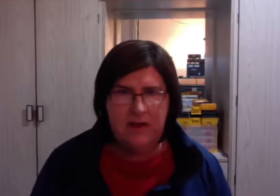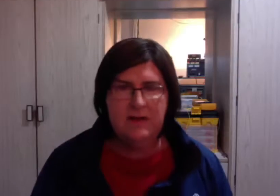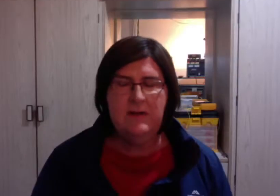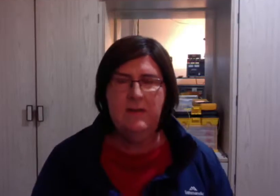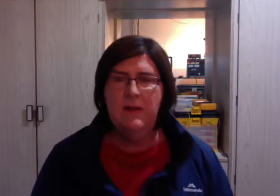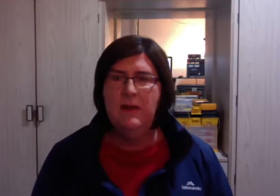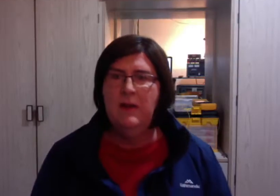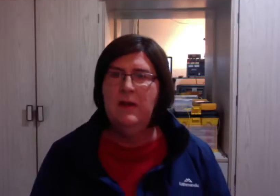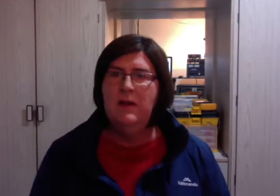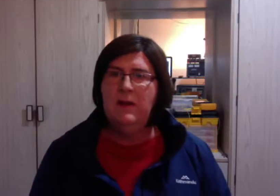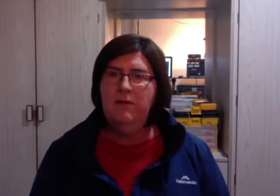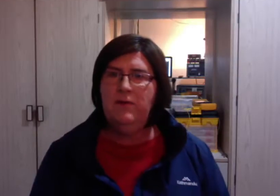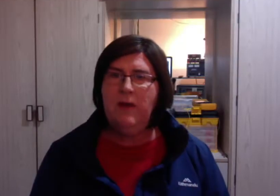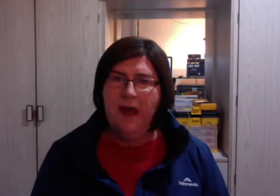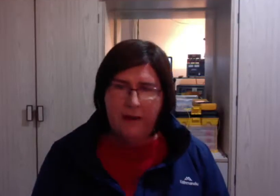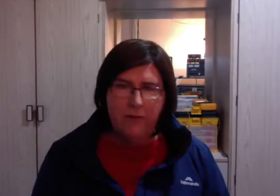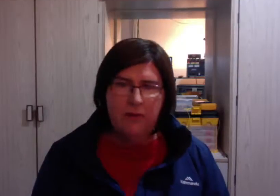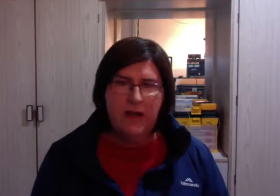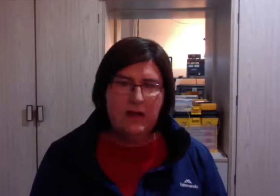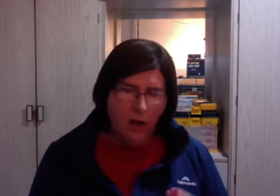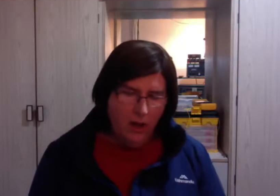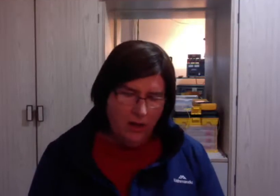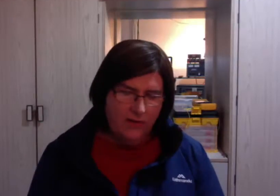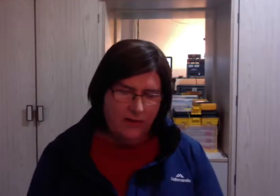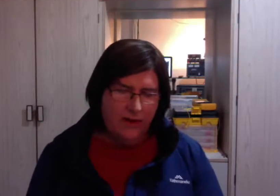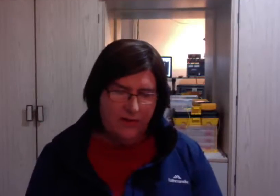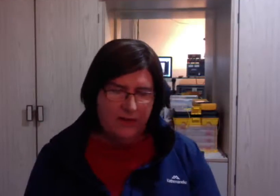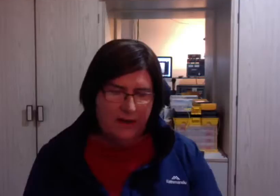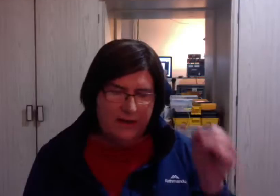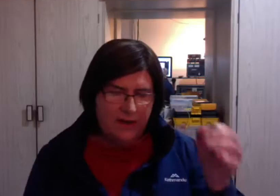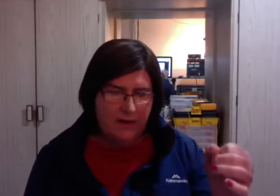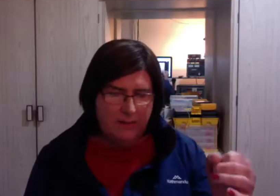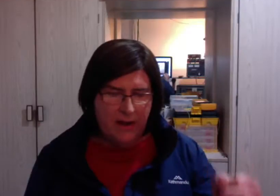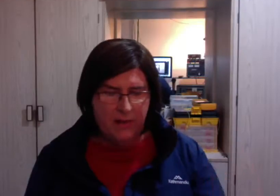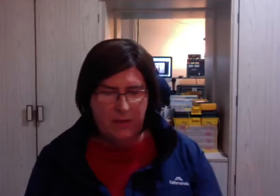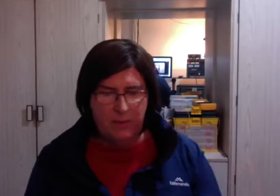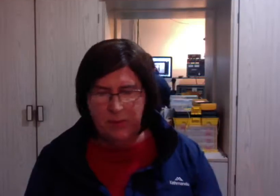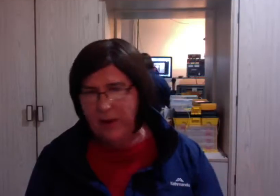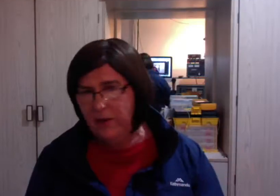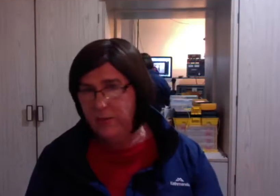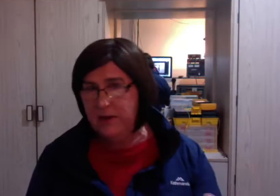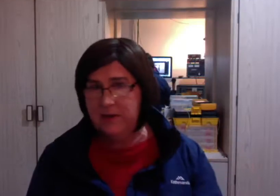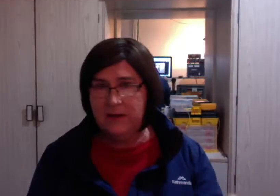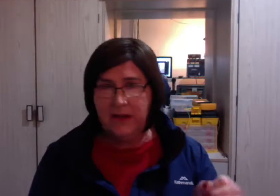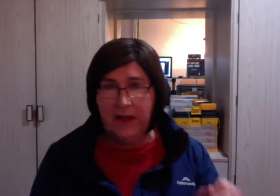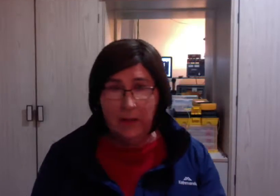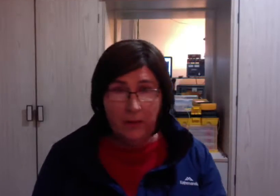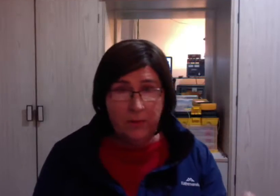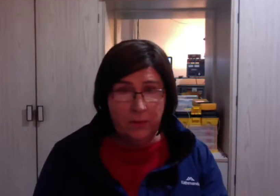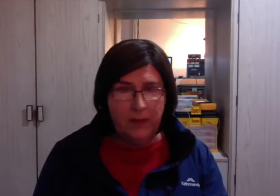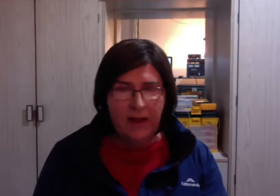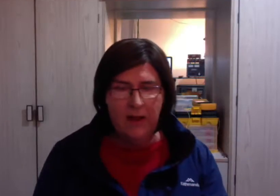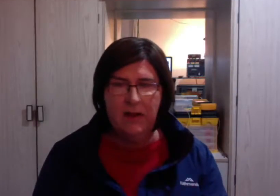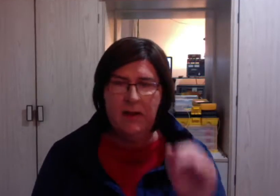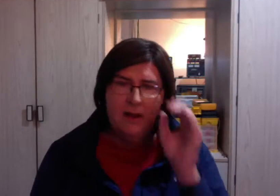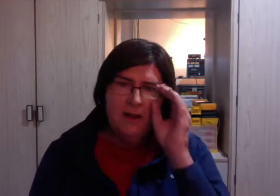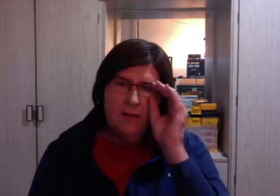reason. If you have already got a stainless steel antenna mounted on a bull bar, especially an alloy bull bar,